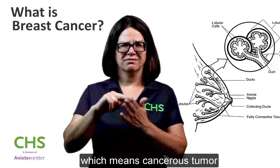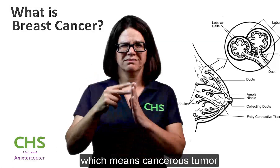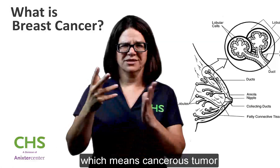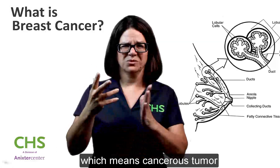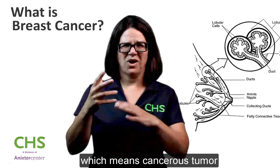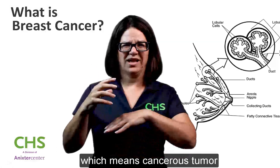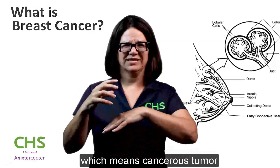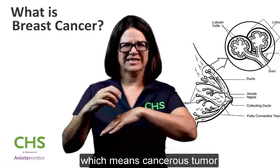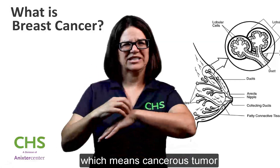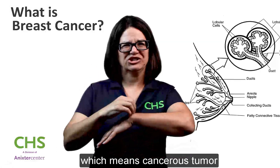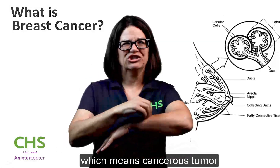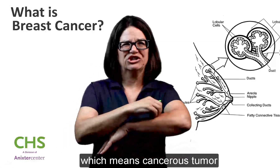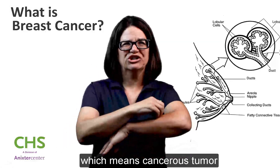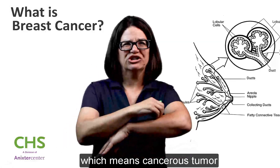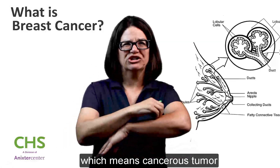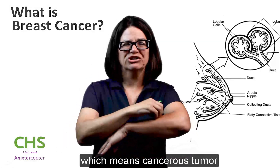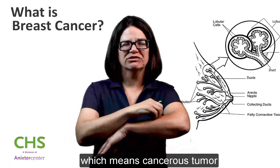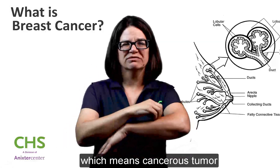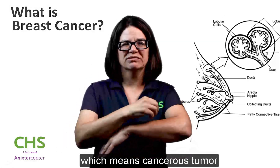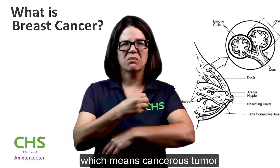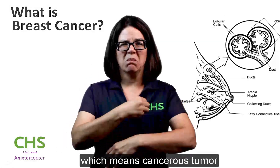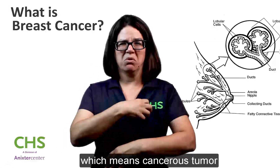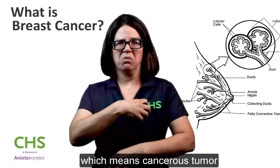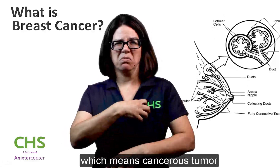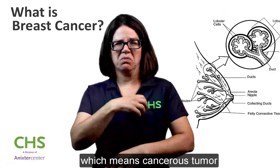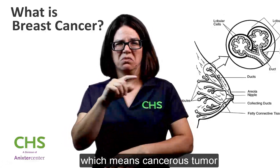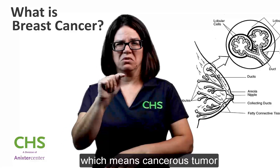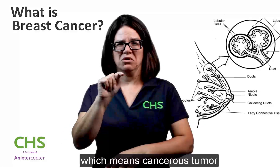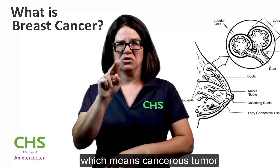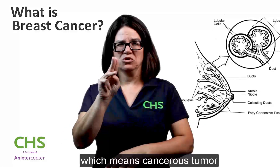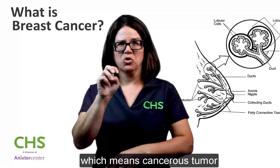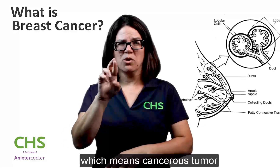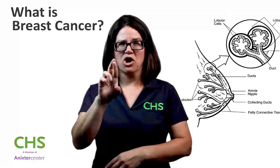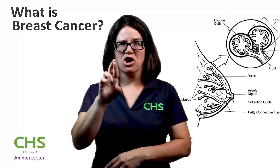which means cancerous, tumor